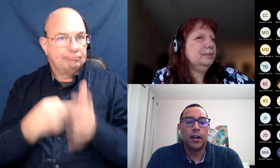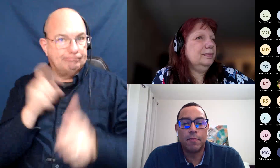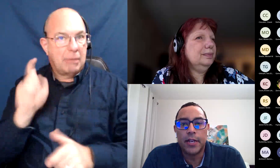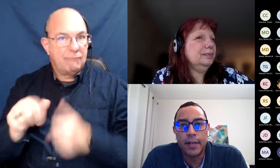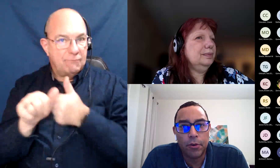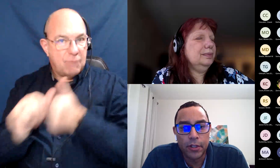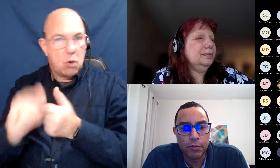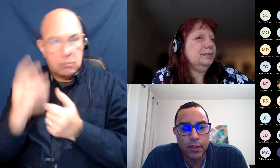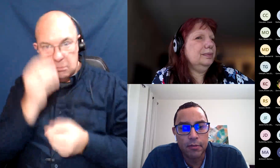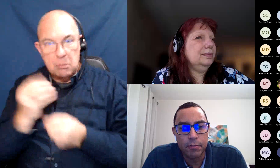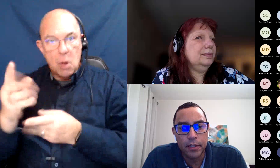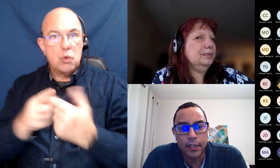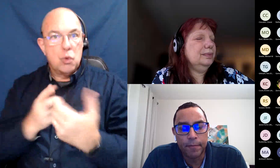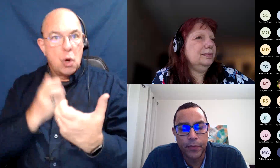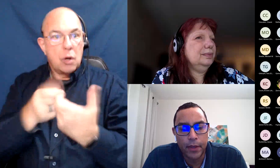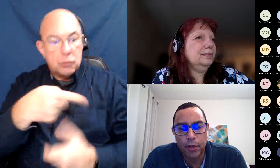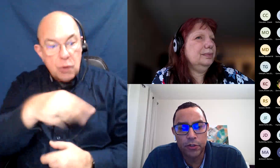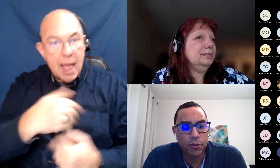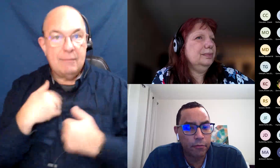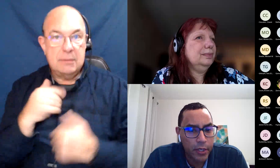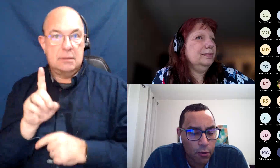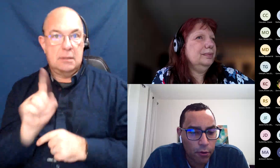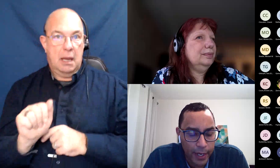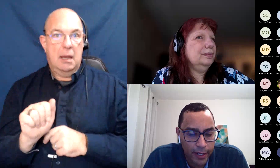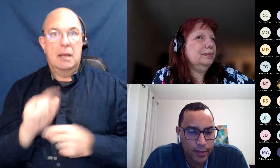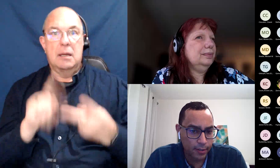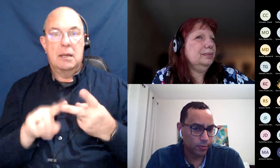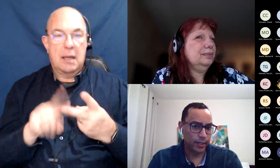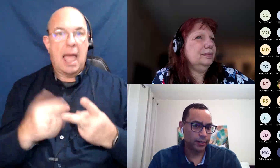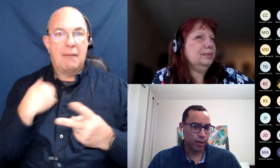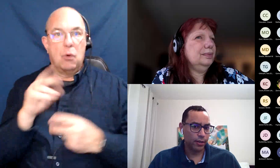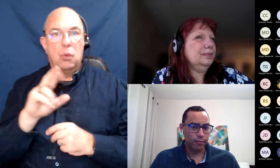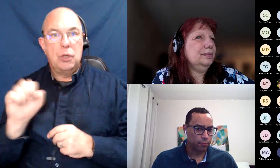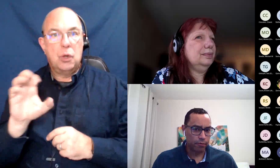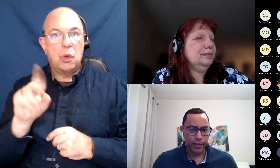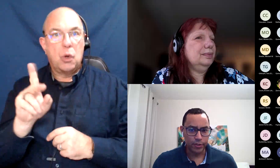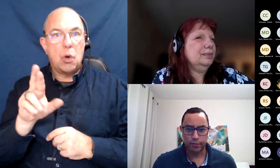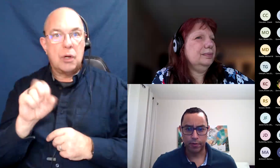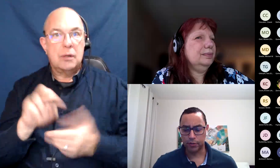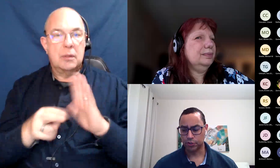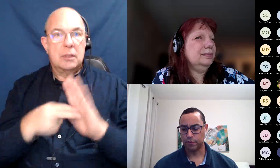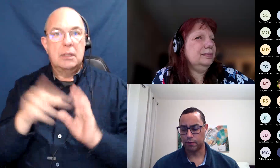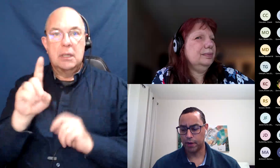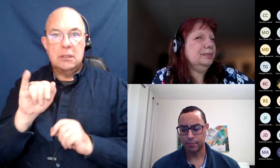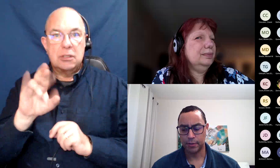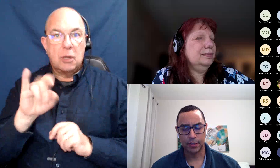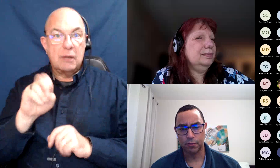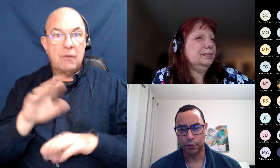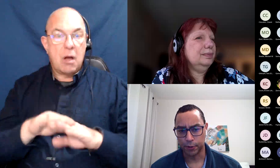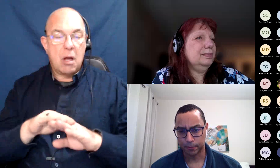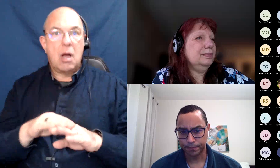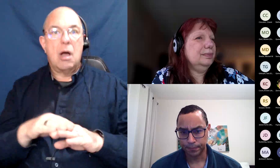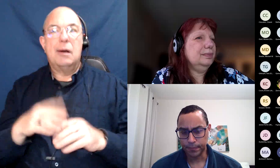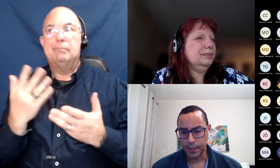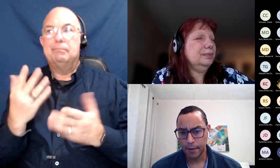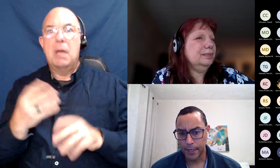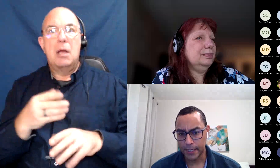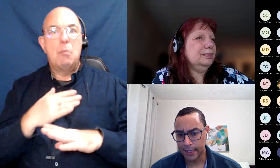we accommodate employees with disability. We also have recourse mechanisms like the Directive on Prevention and Resolution of Harassment and so